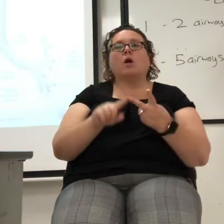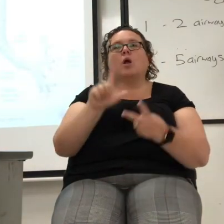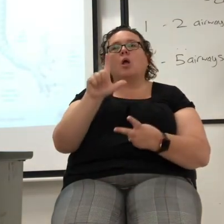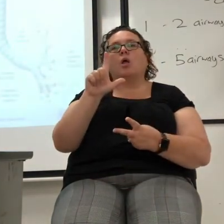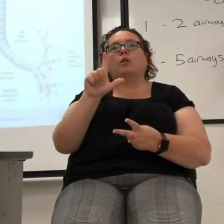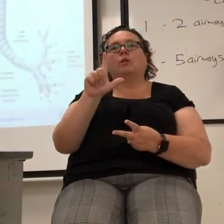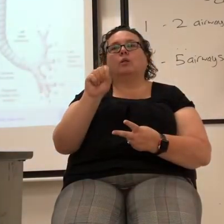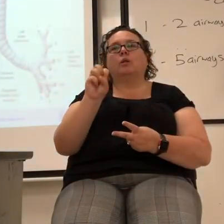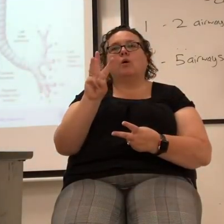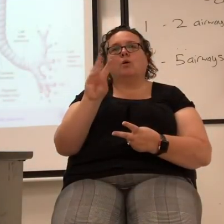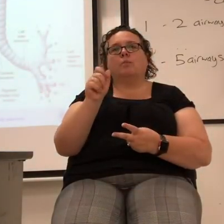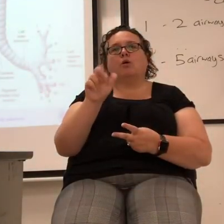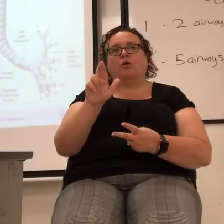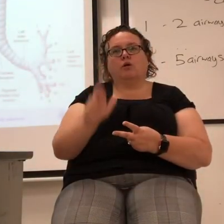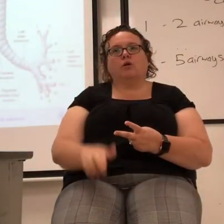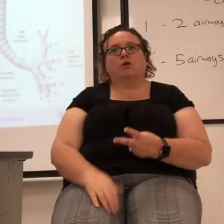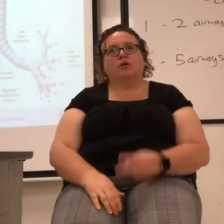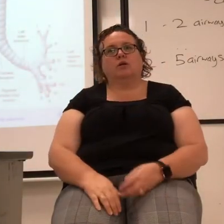So you have five